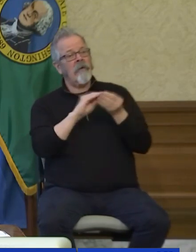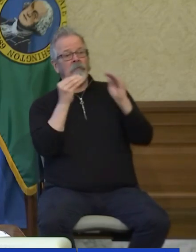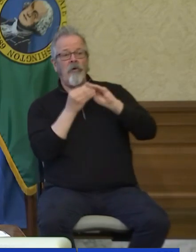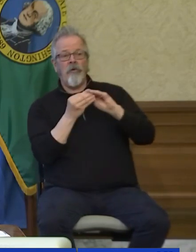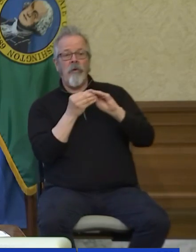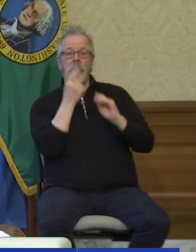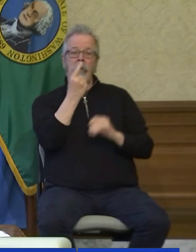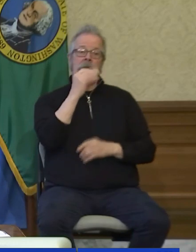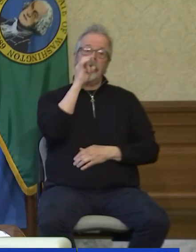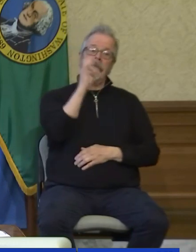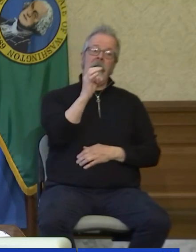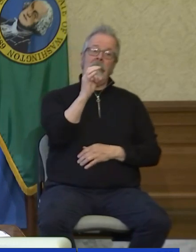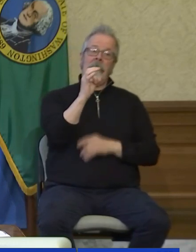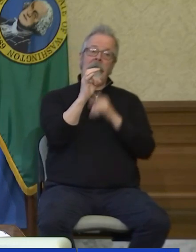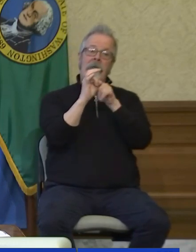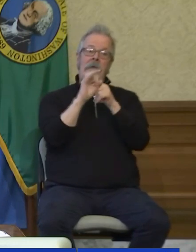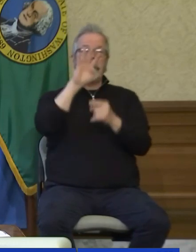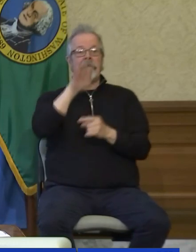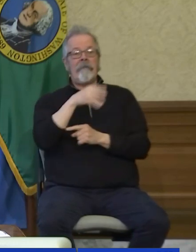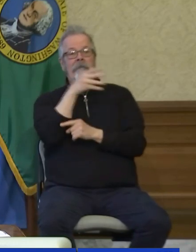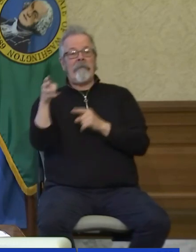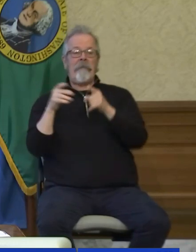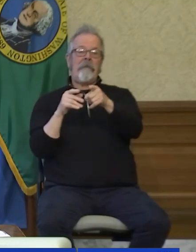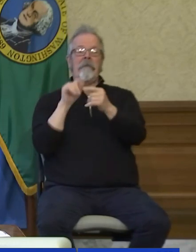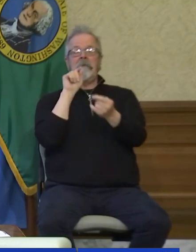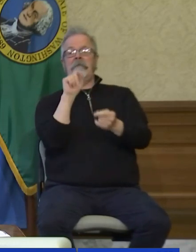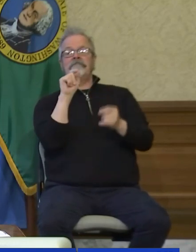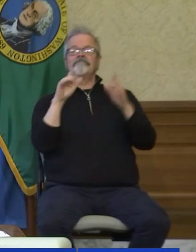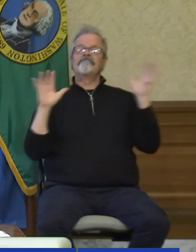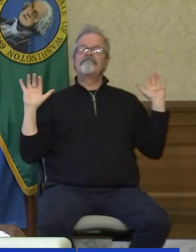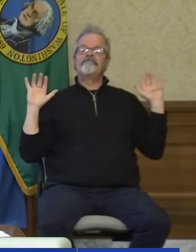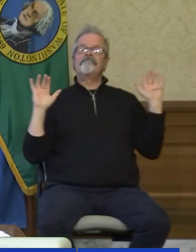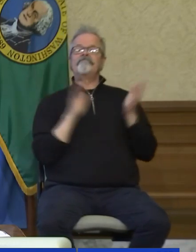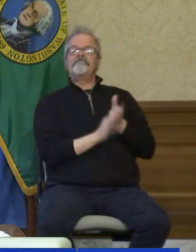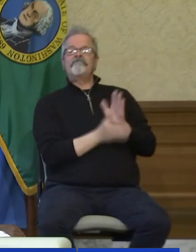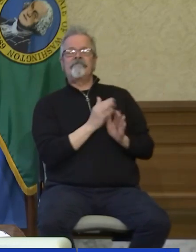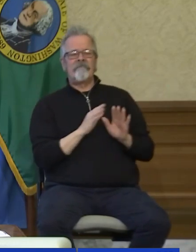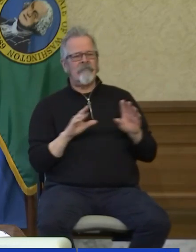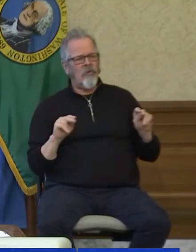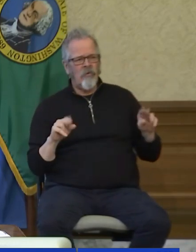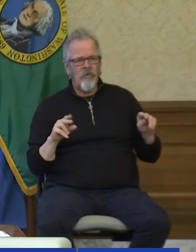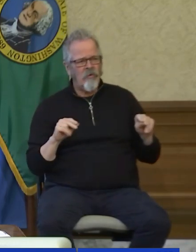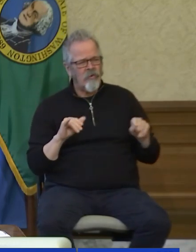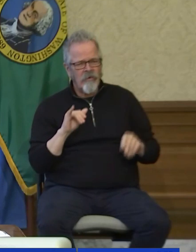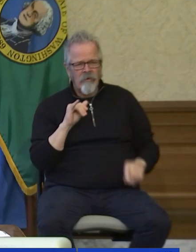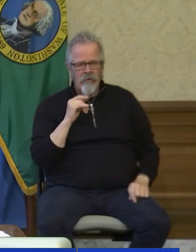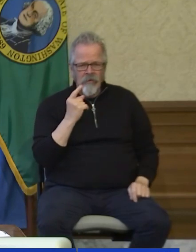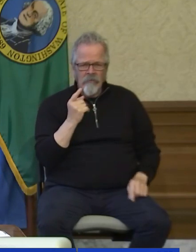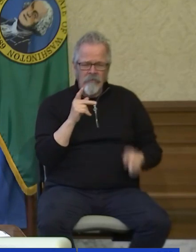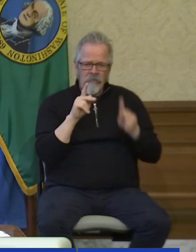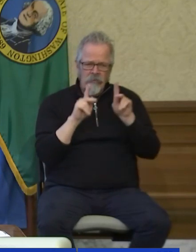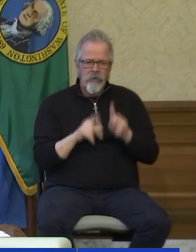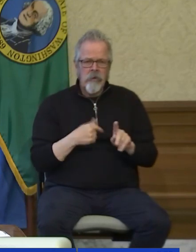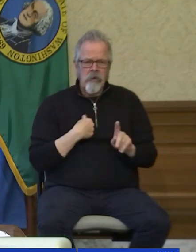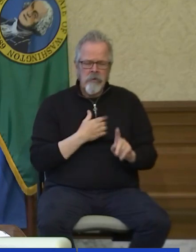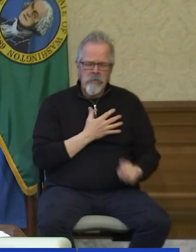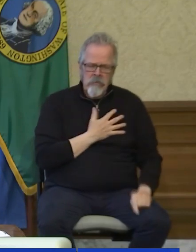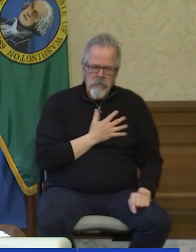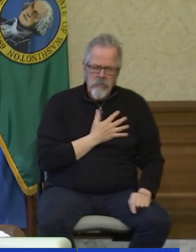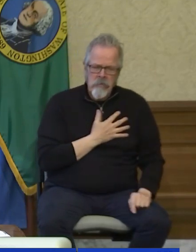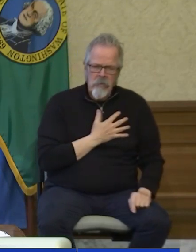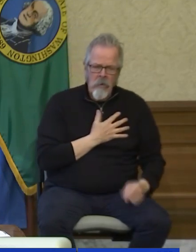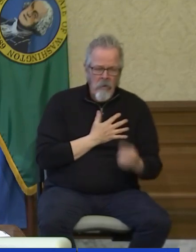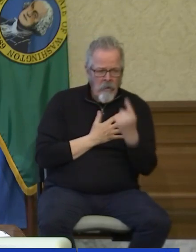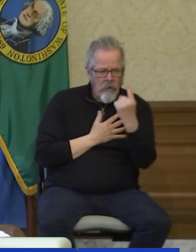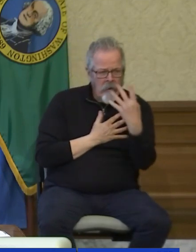because every one of these losses leave the holes in the hearts of their loved ones. And as we go forward and make these very